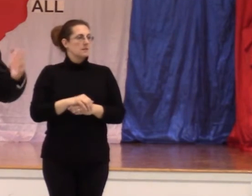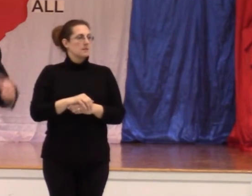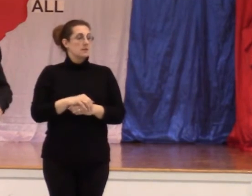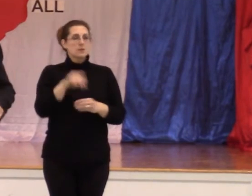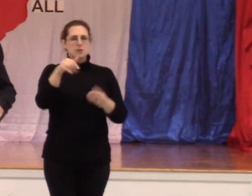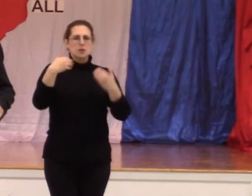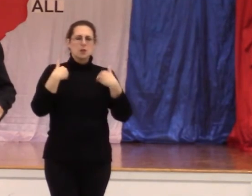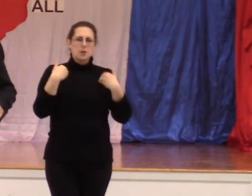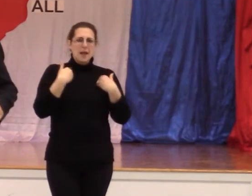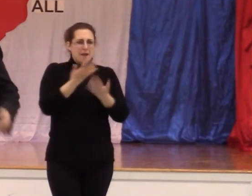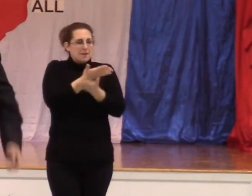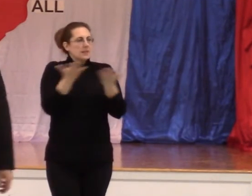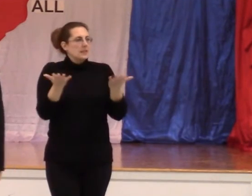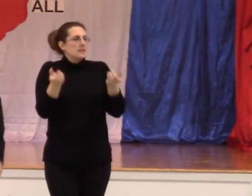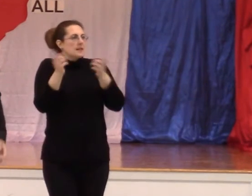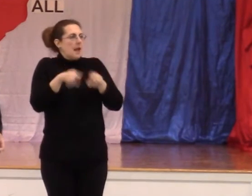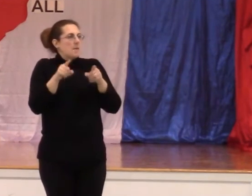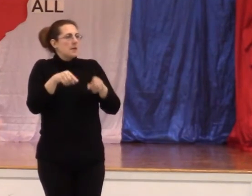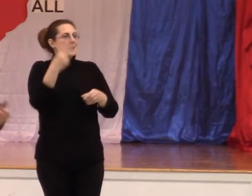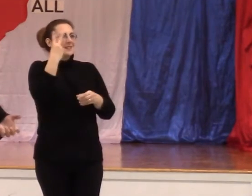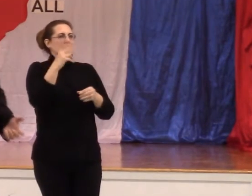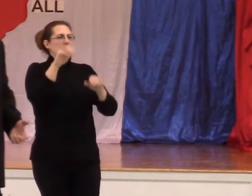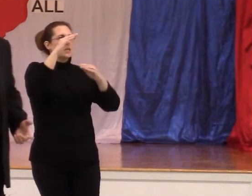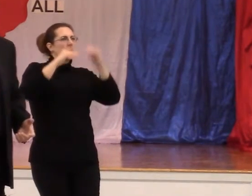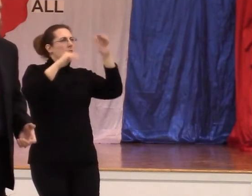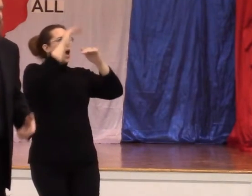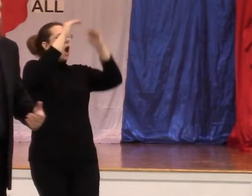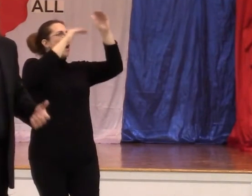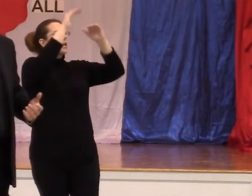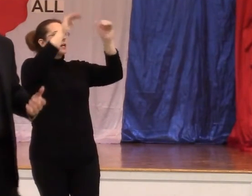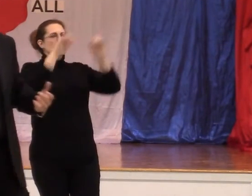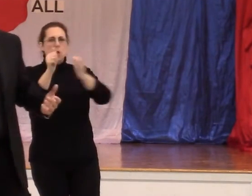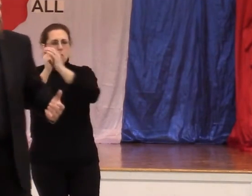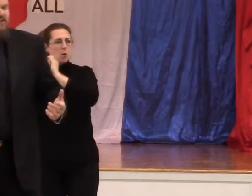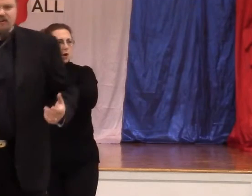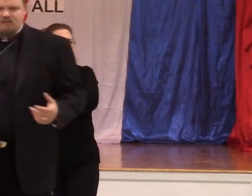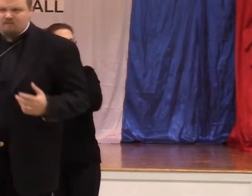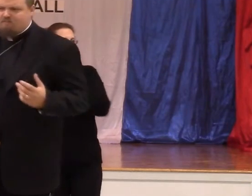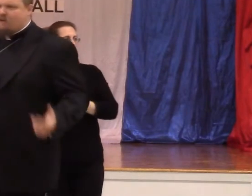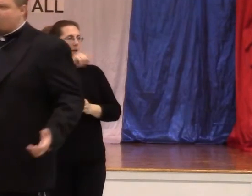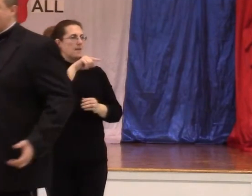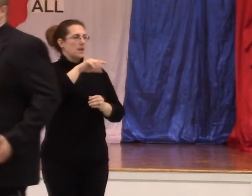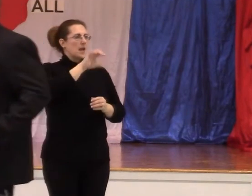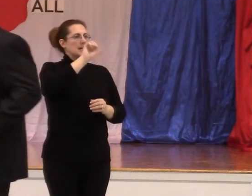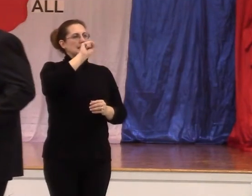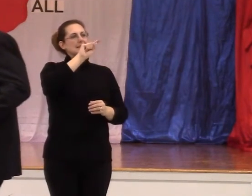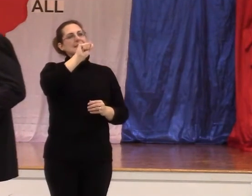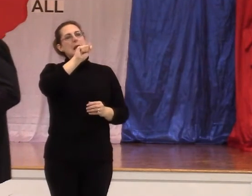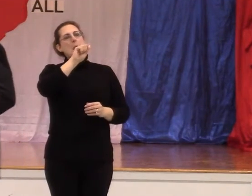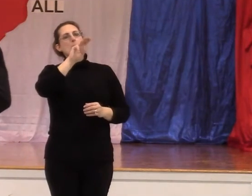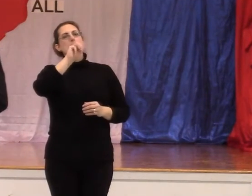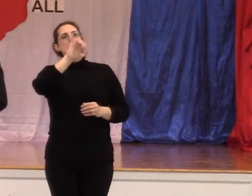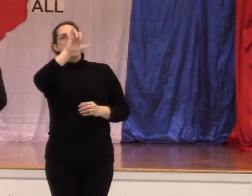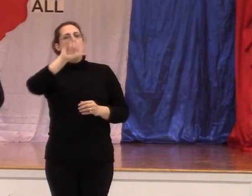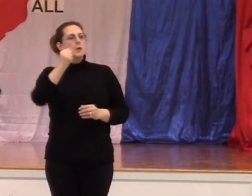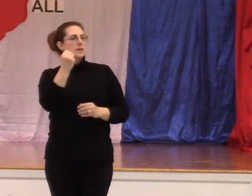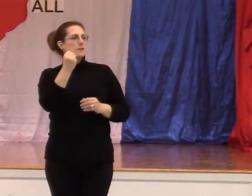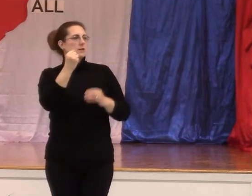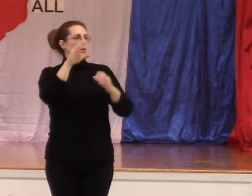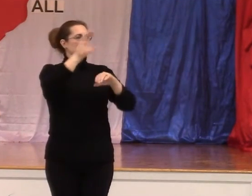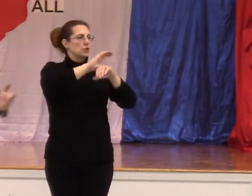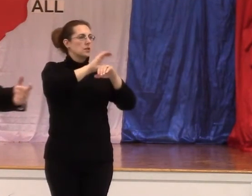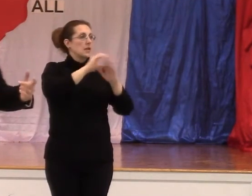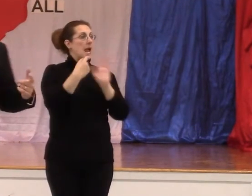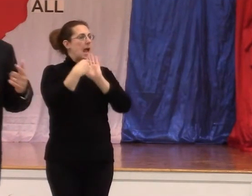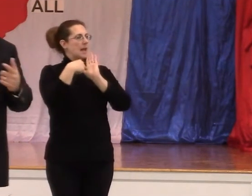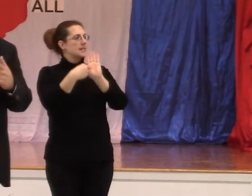have this kind of stuff going on. You see it in architecture, in worship, and so forth. The St. Mary's Church was just beautiful, but of course there were some symbols there. There was the